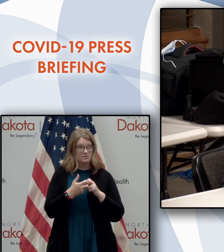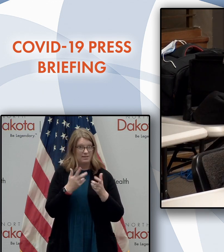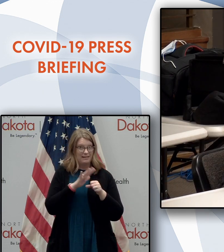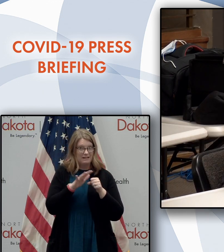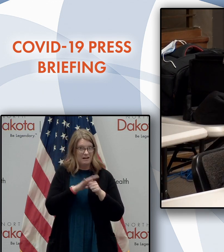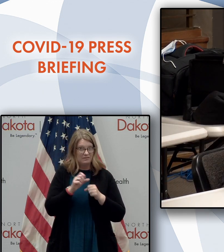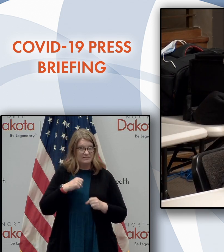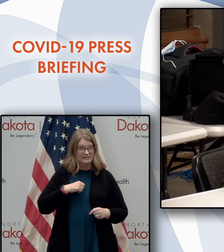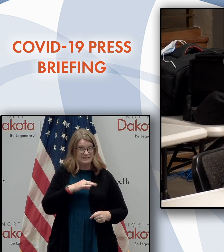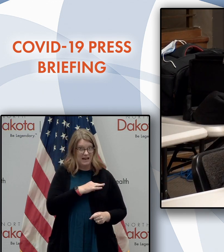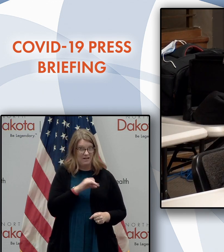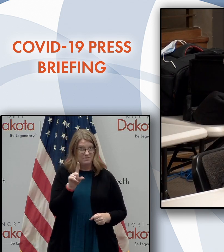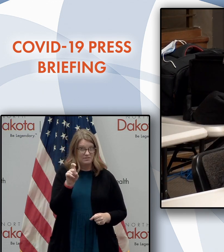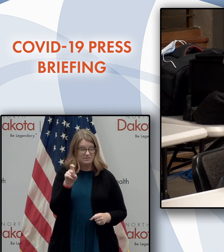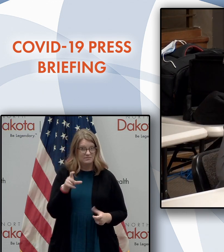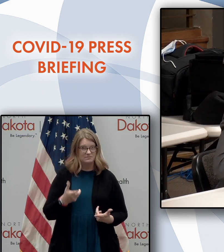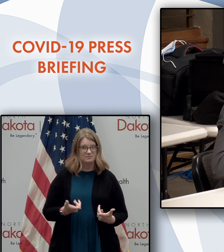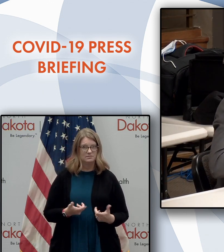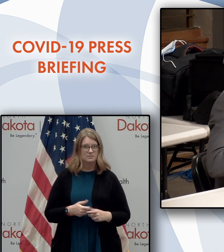future?